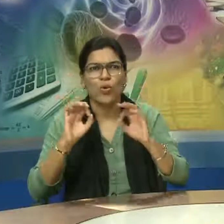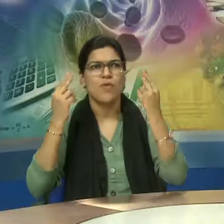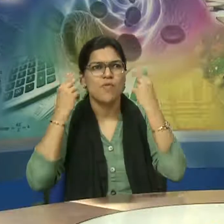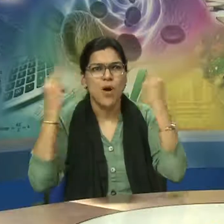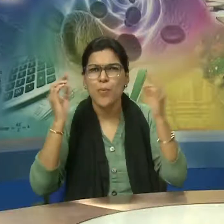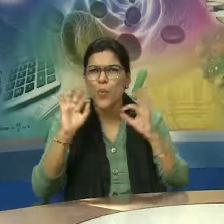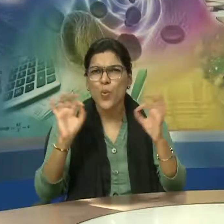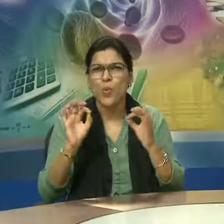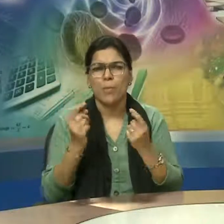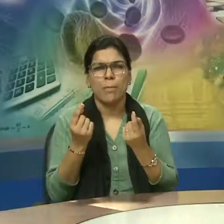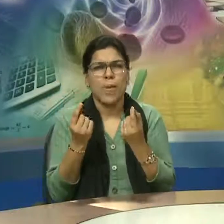if they are